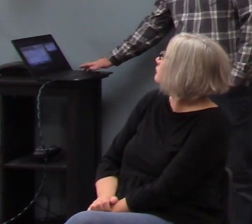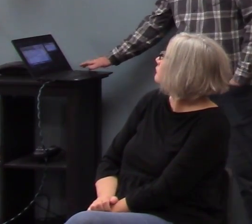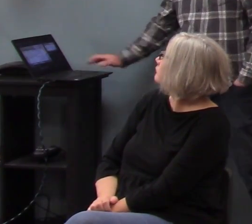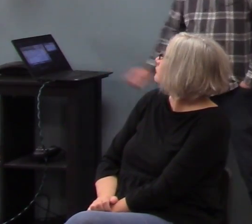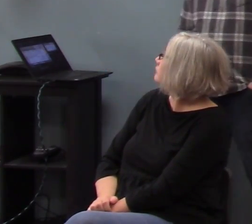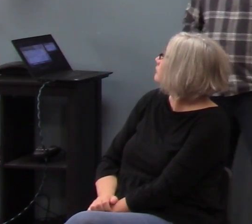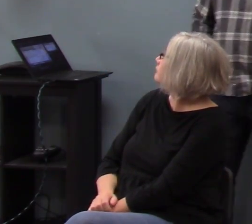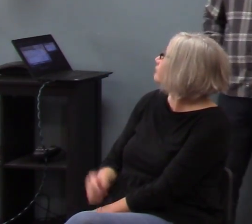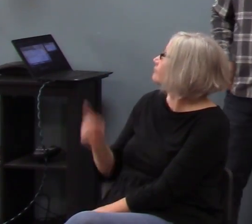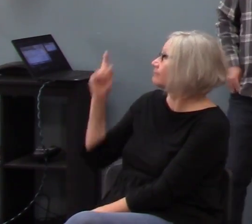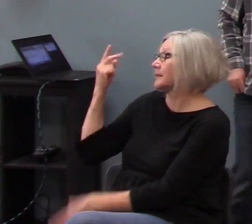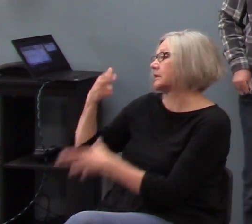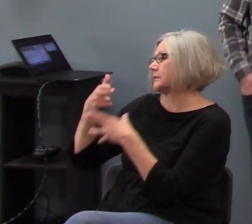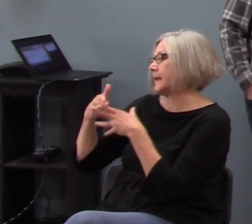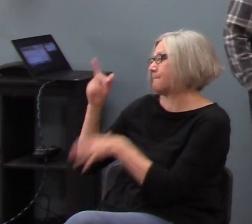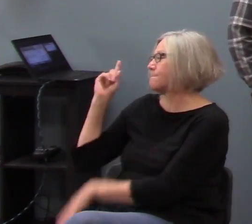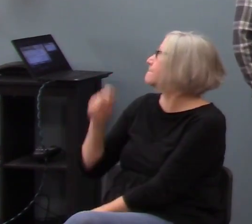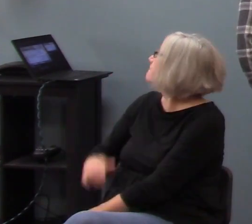rubisco.